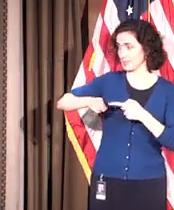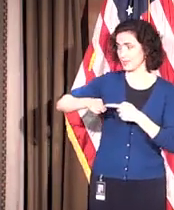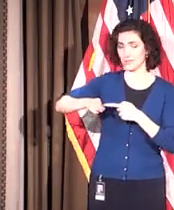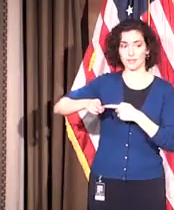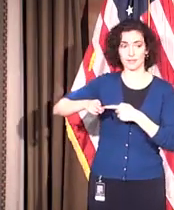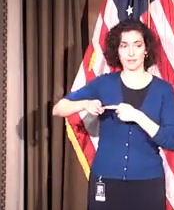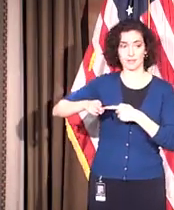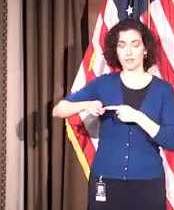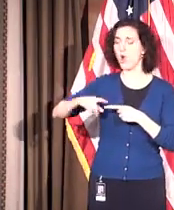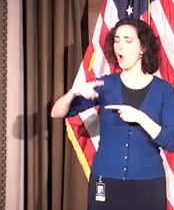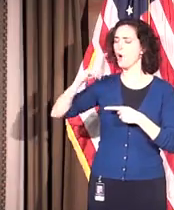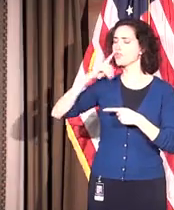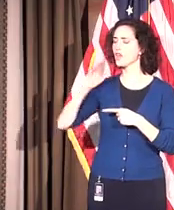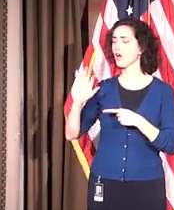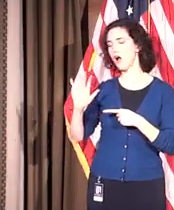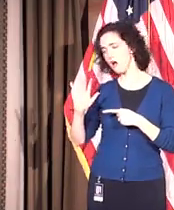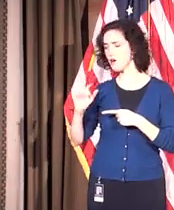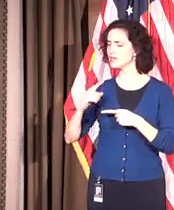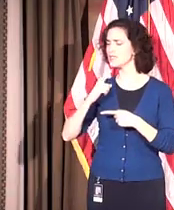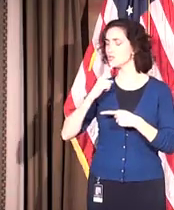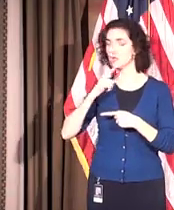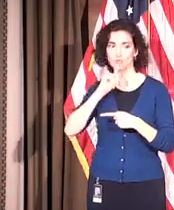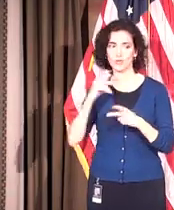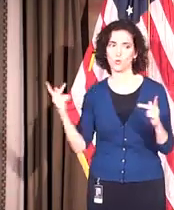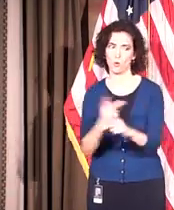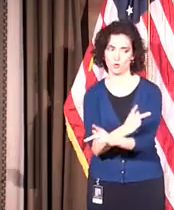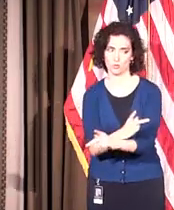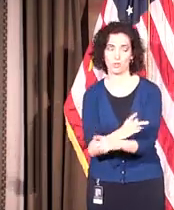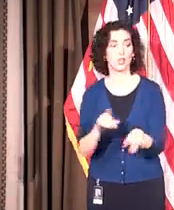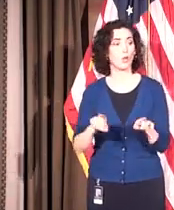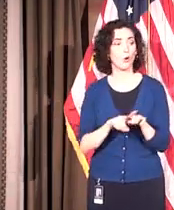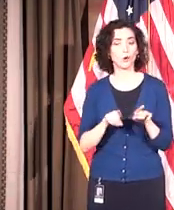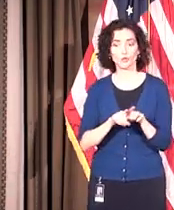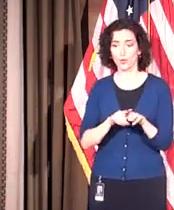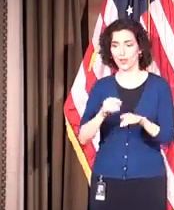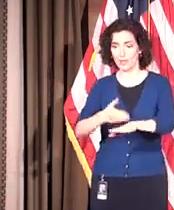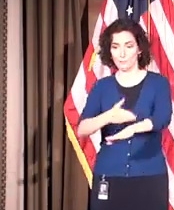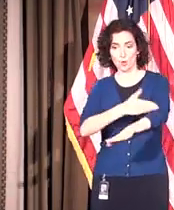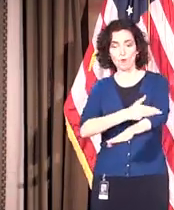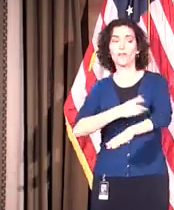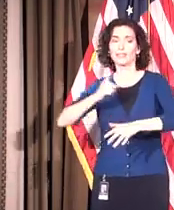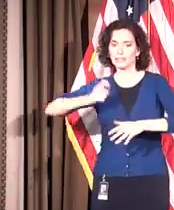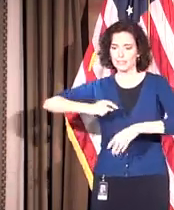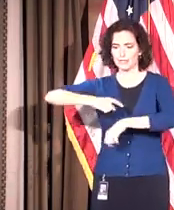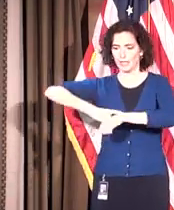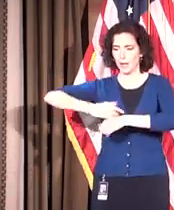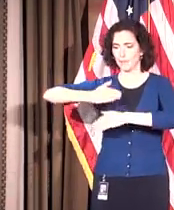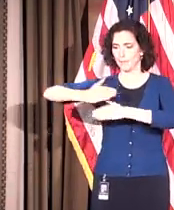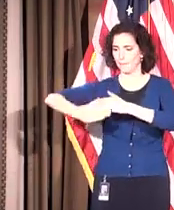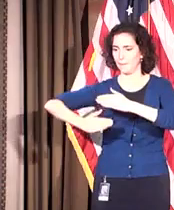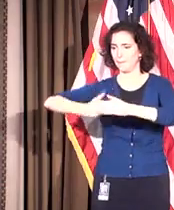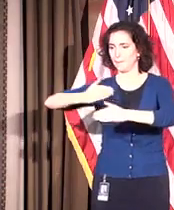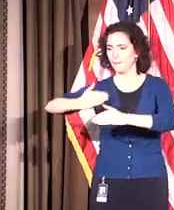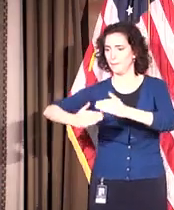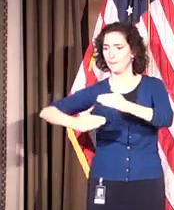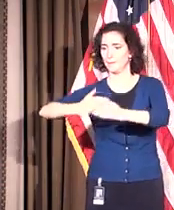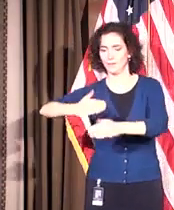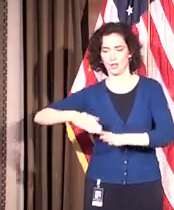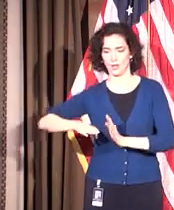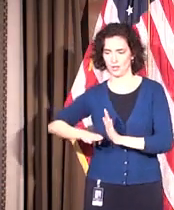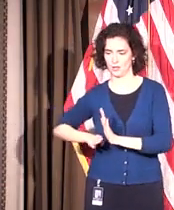and knowing how long it takes to have a course correction. Assuming that people's behavior does change for the